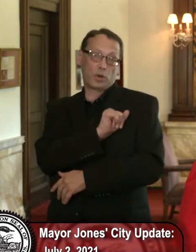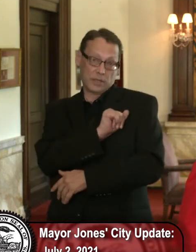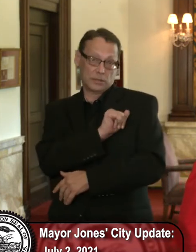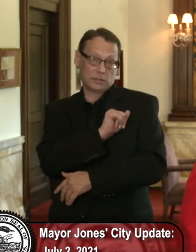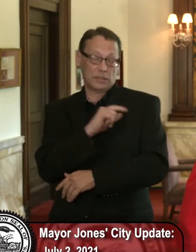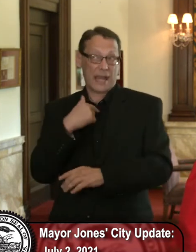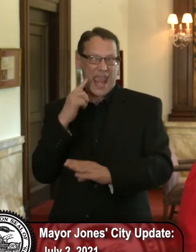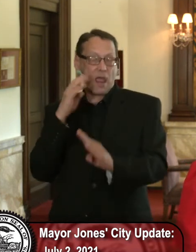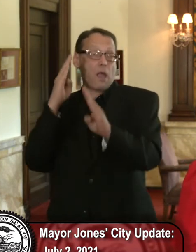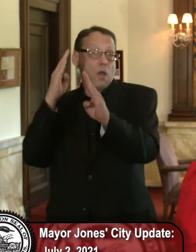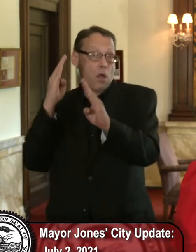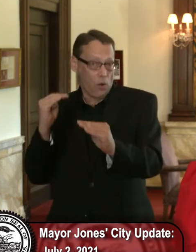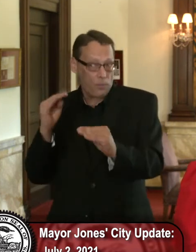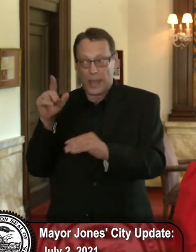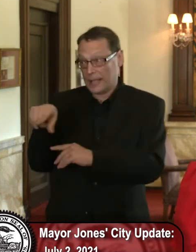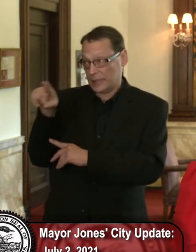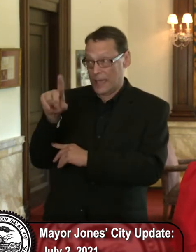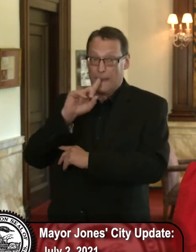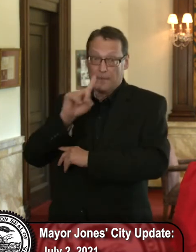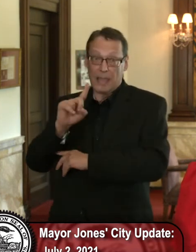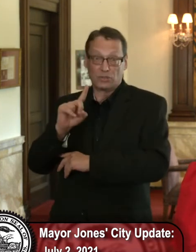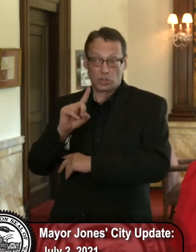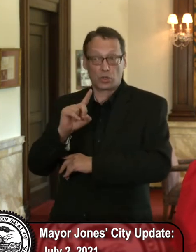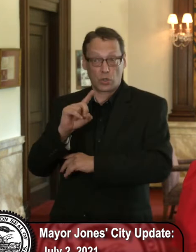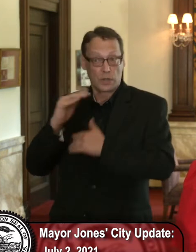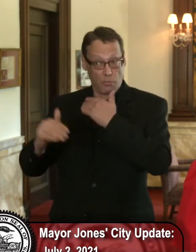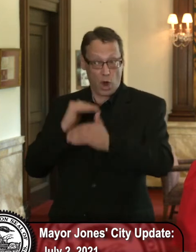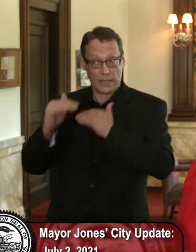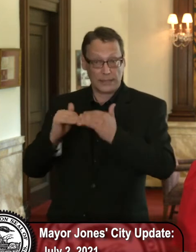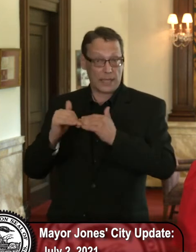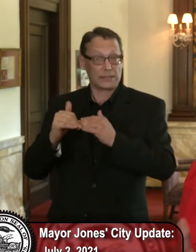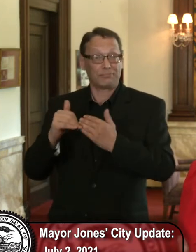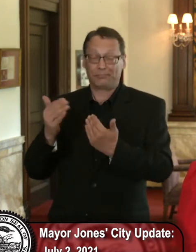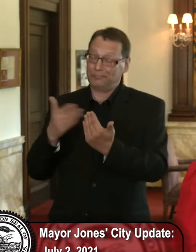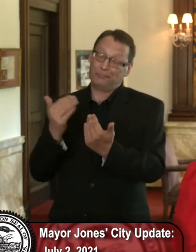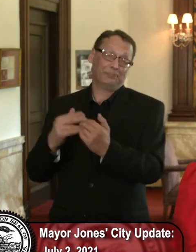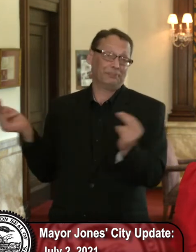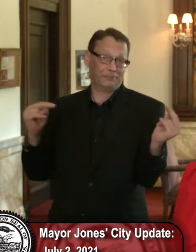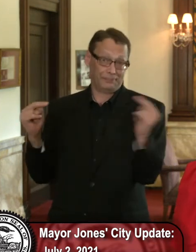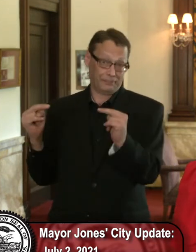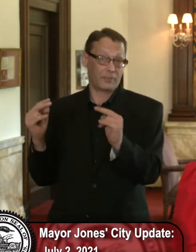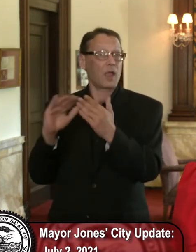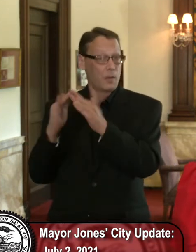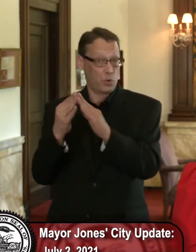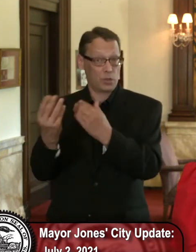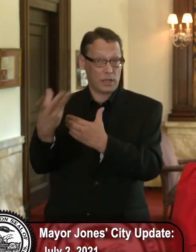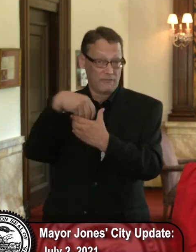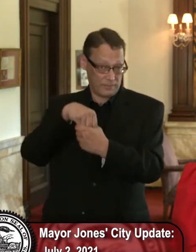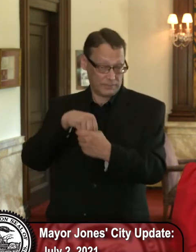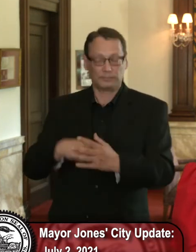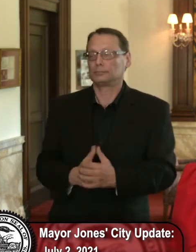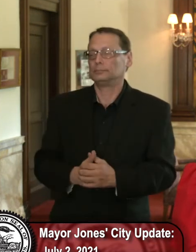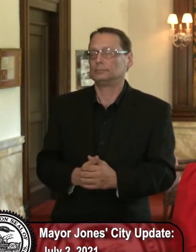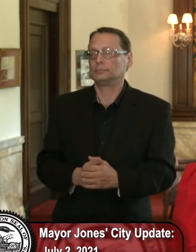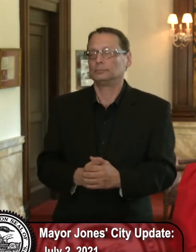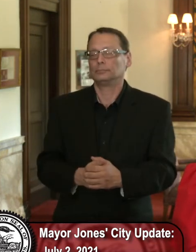I would hope that they do is make sure that that process is transparent and includes community input. Can